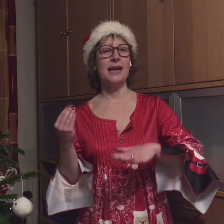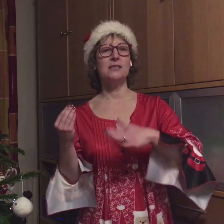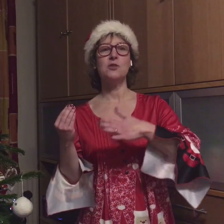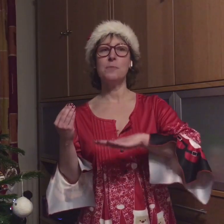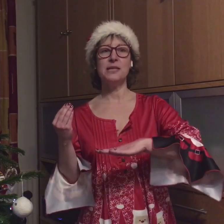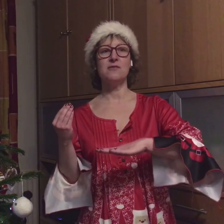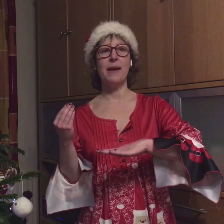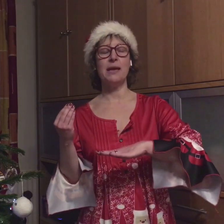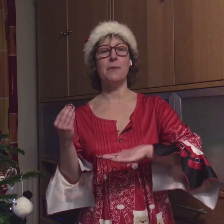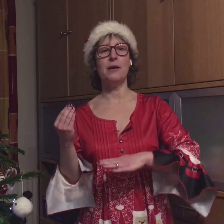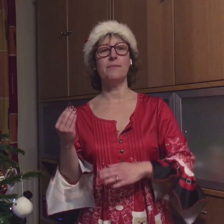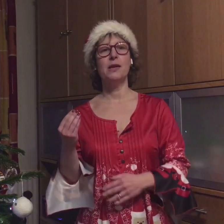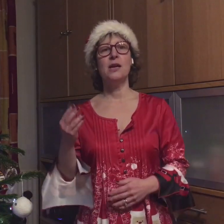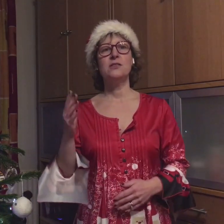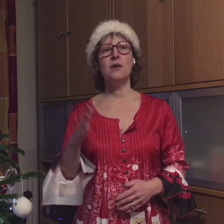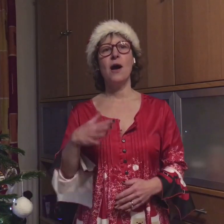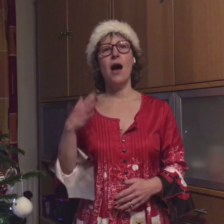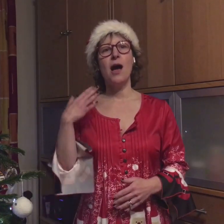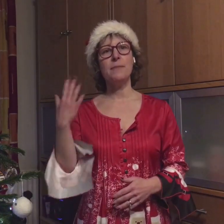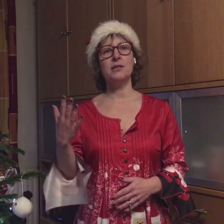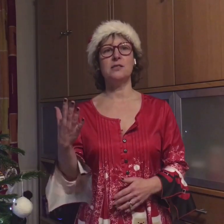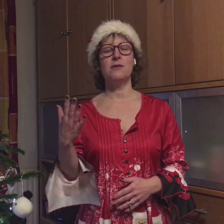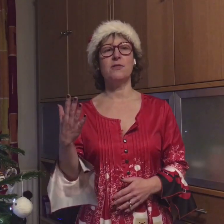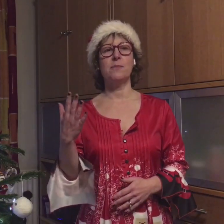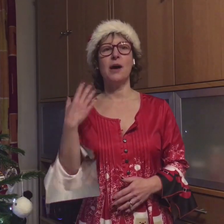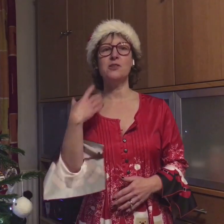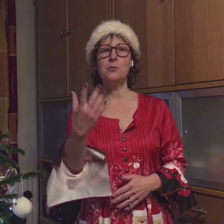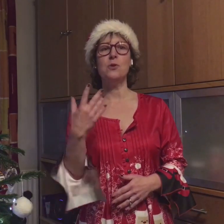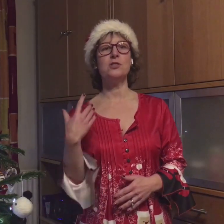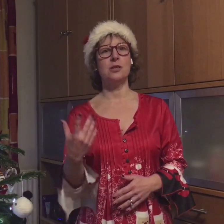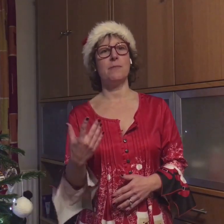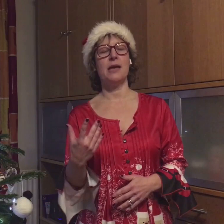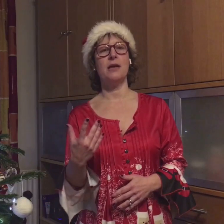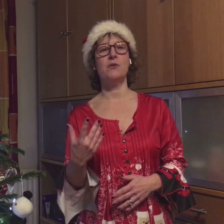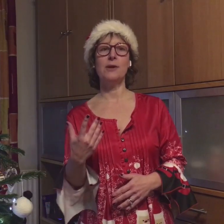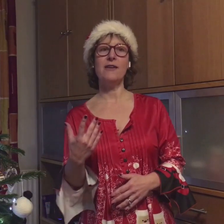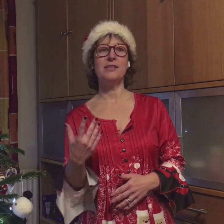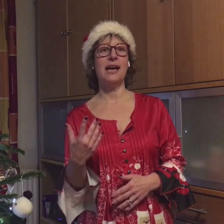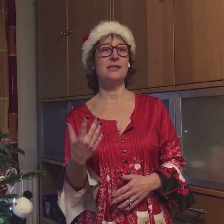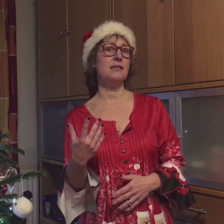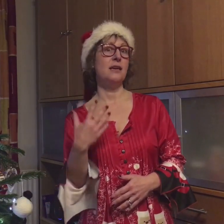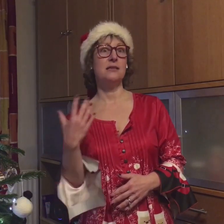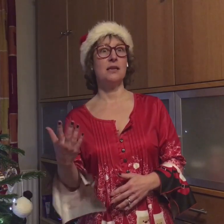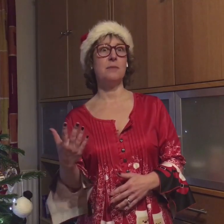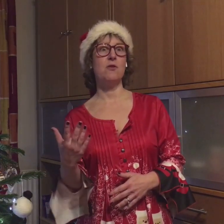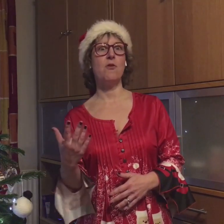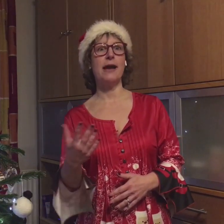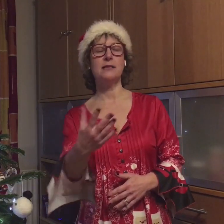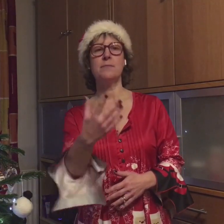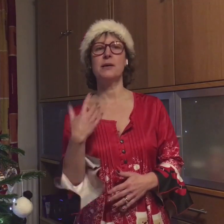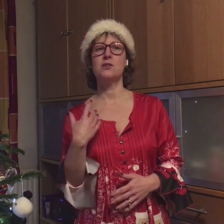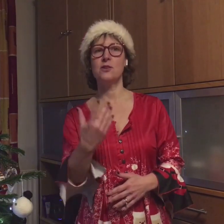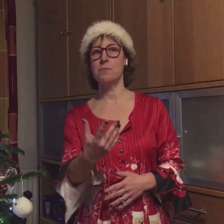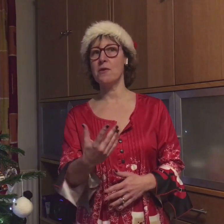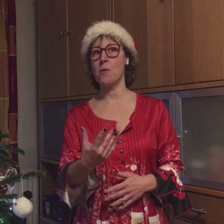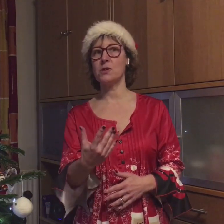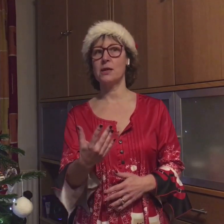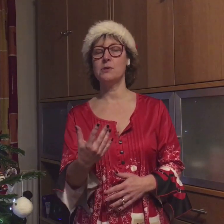hand is your piece of paper. So I'm going to do everything, but as you're watching me, if you're left-handed, it's going to be great because you can mirror what I'm